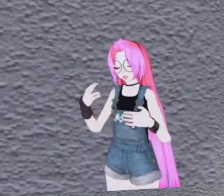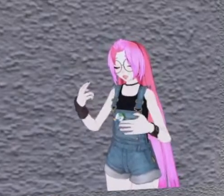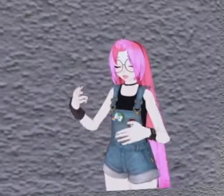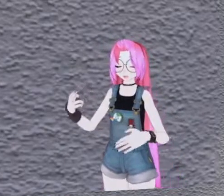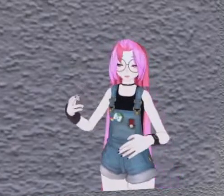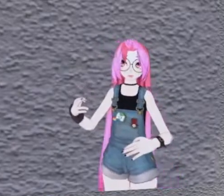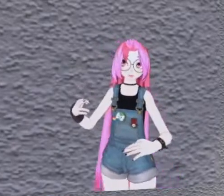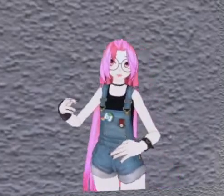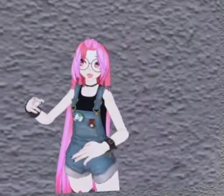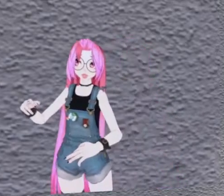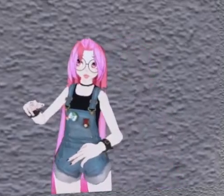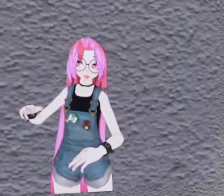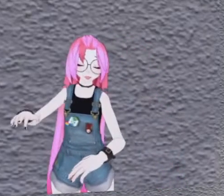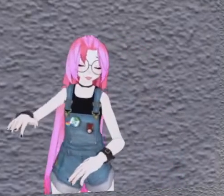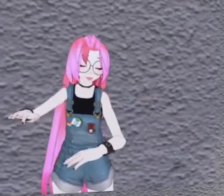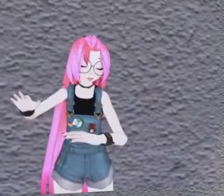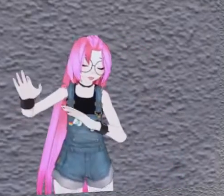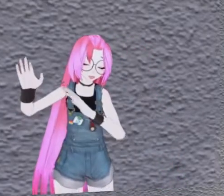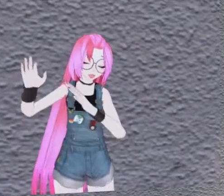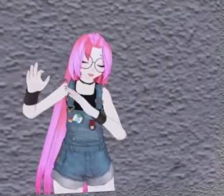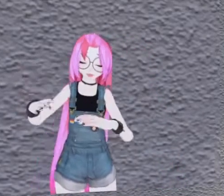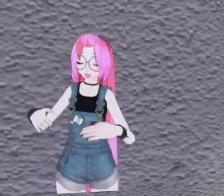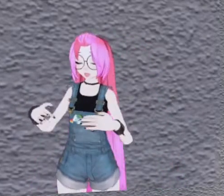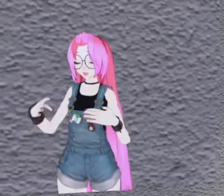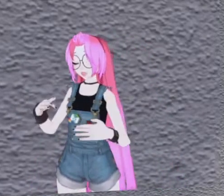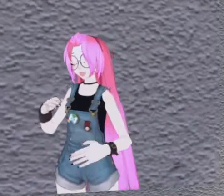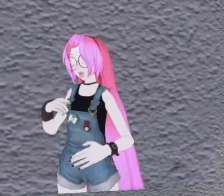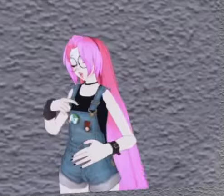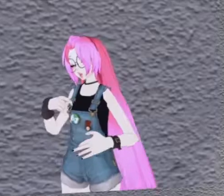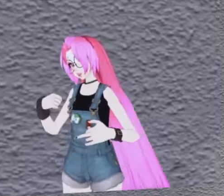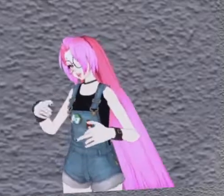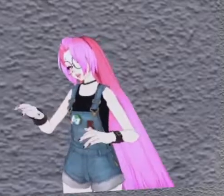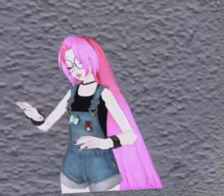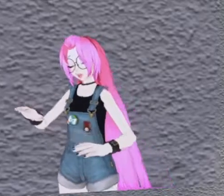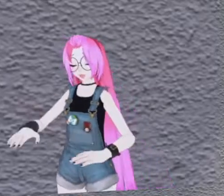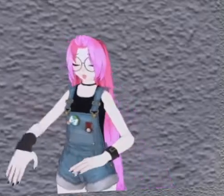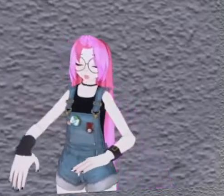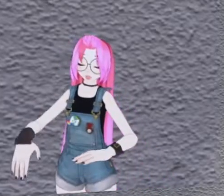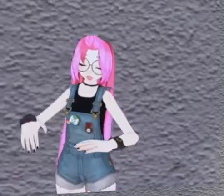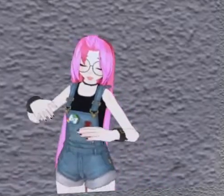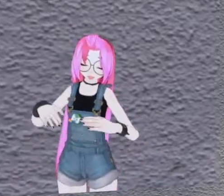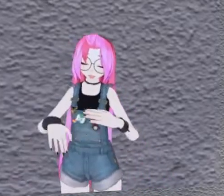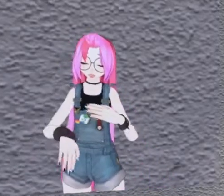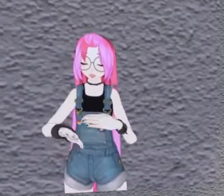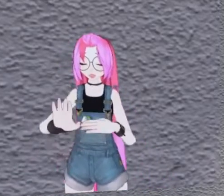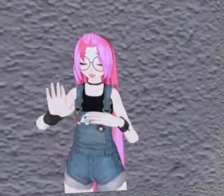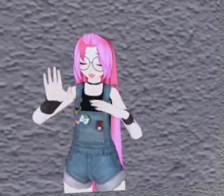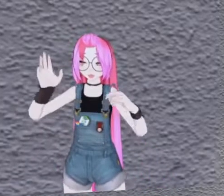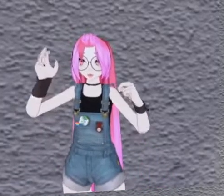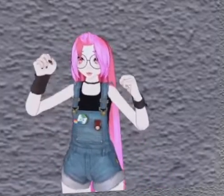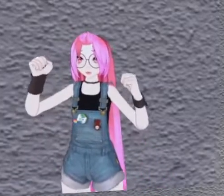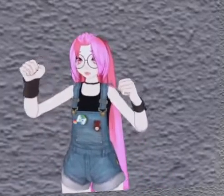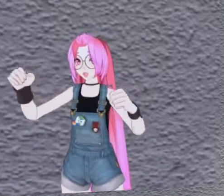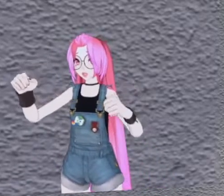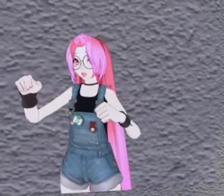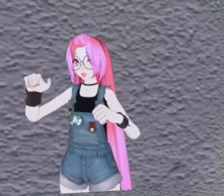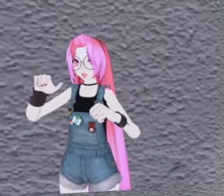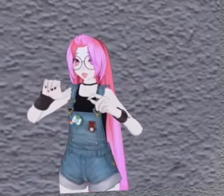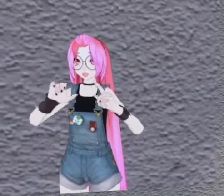guys. I'm really happy that I can be your kind of entry into our classes